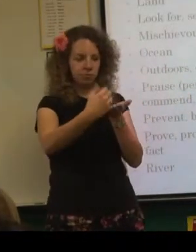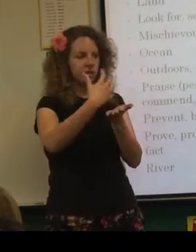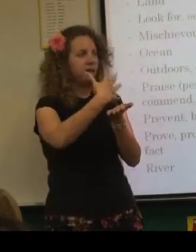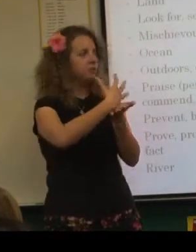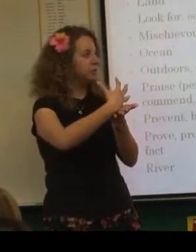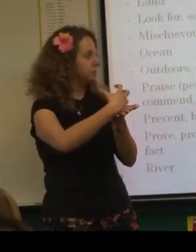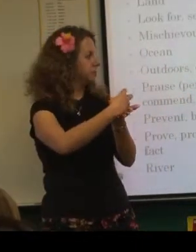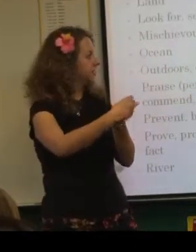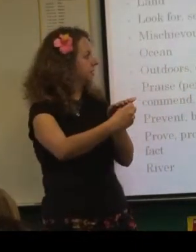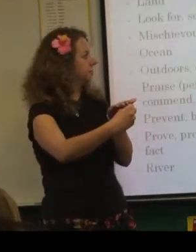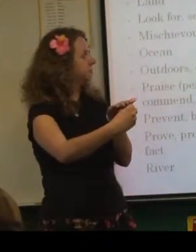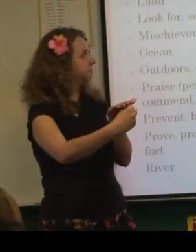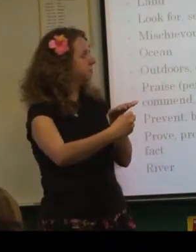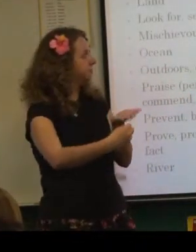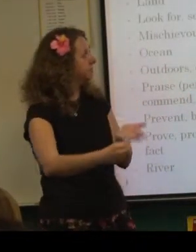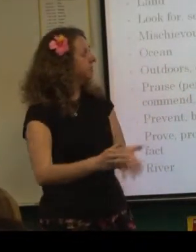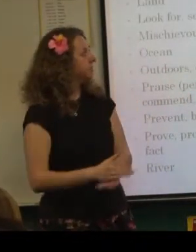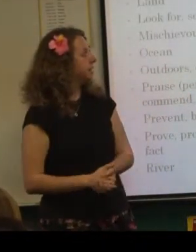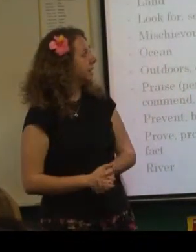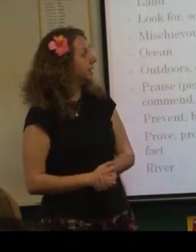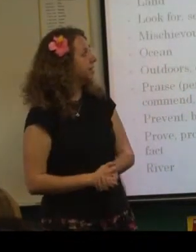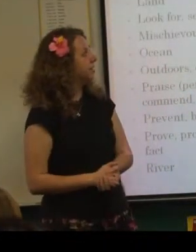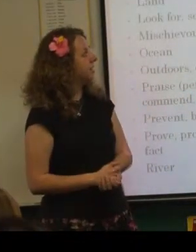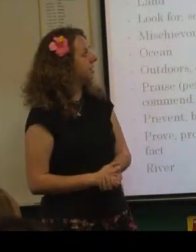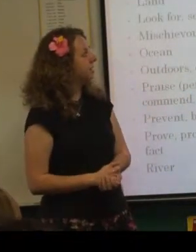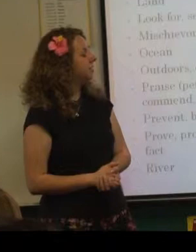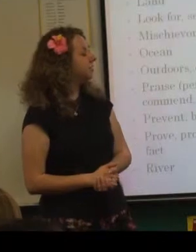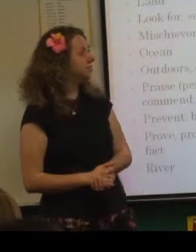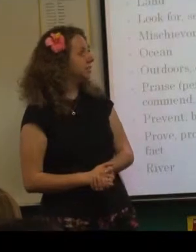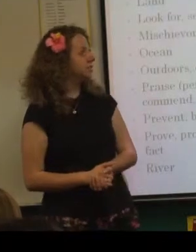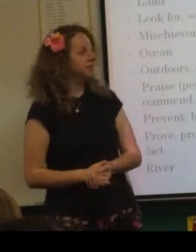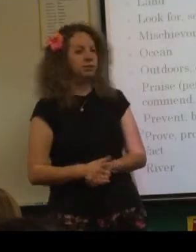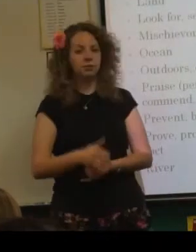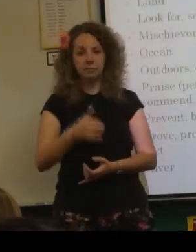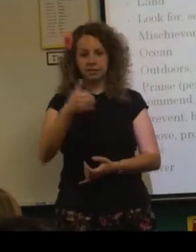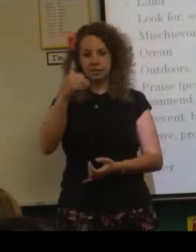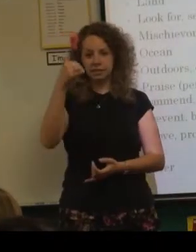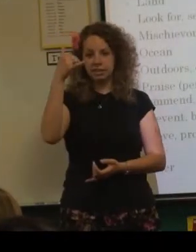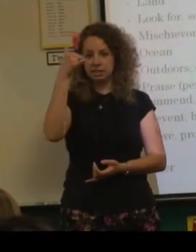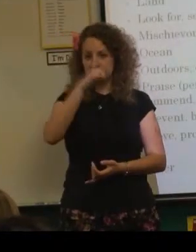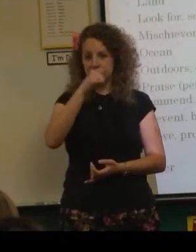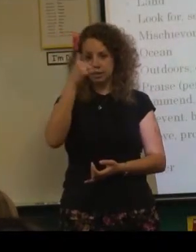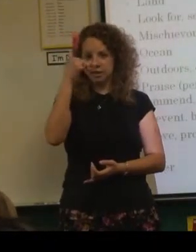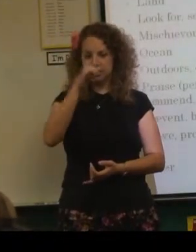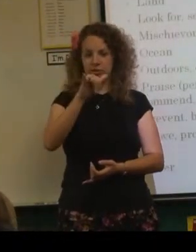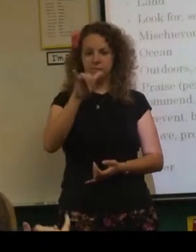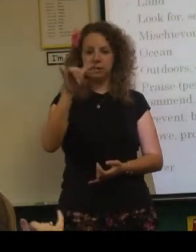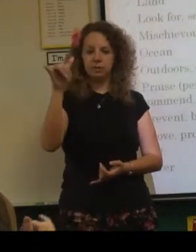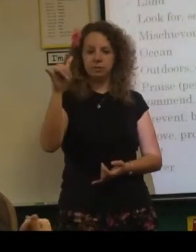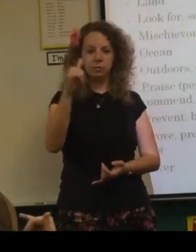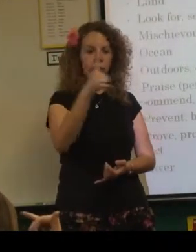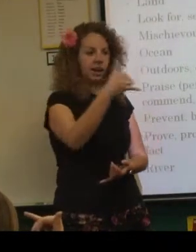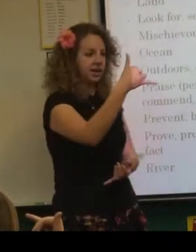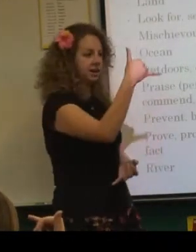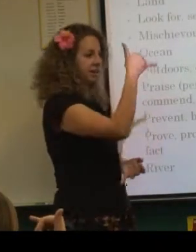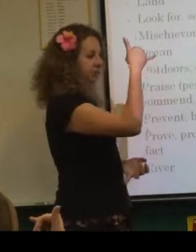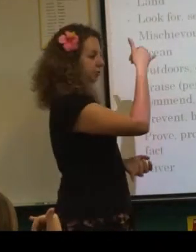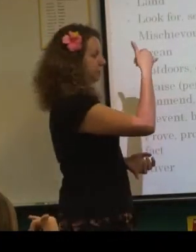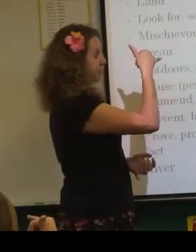Ran out or depleted. Okay, and then for silly or ridiculous, is going to be here with a Y, and you're going to put the